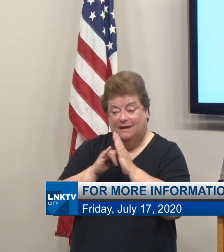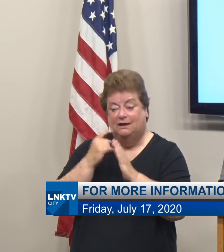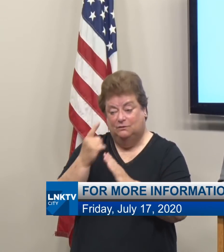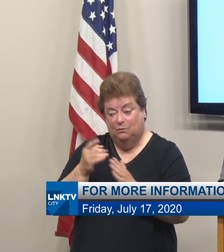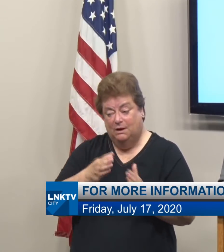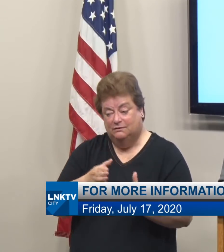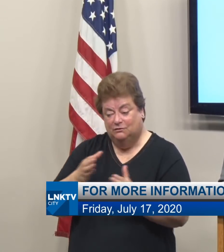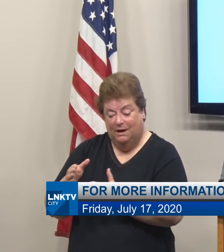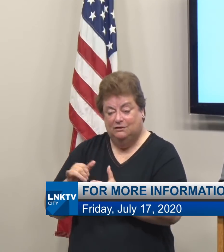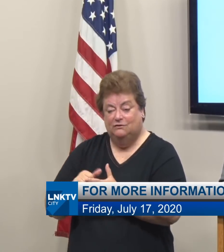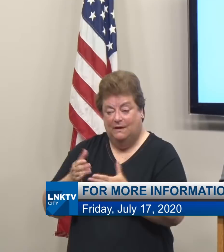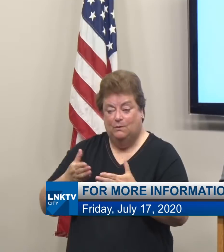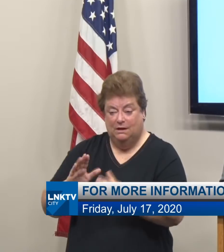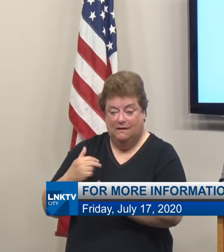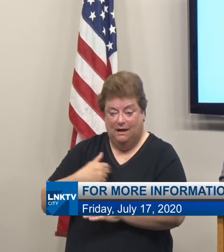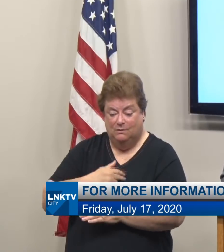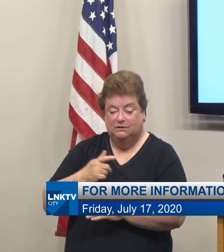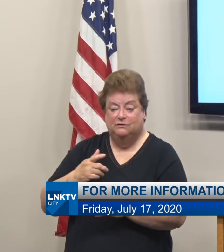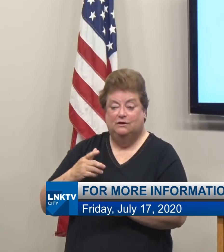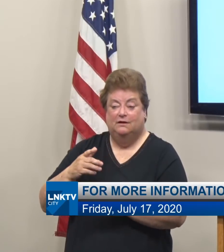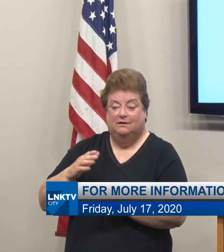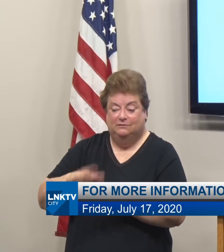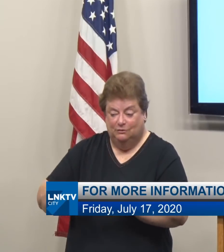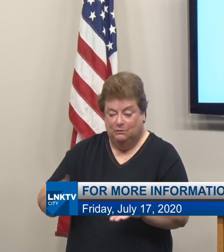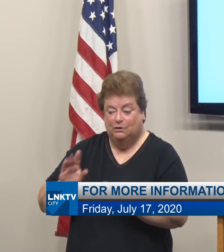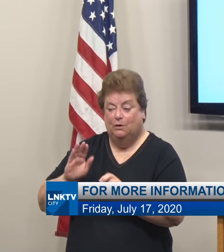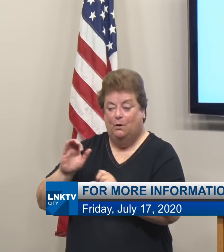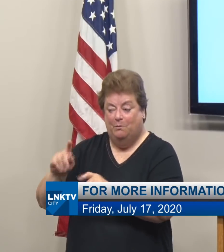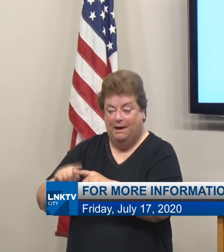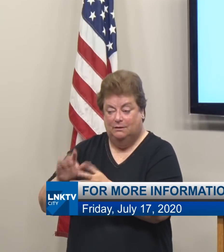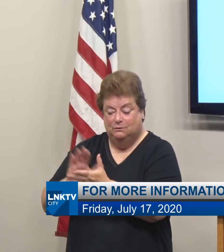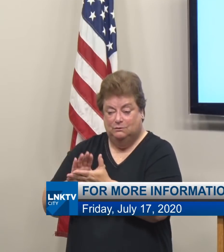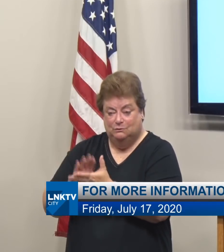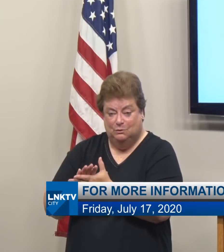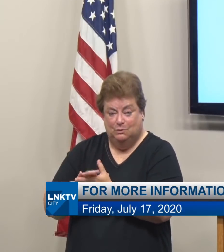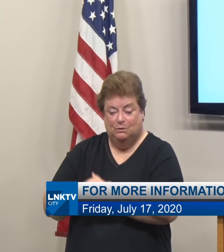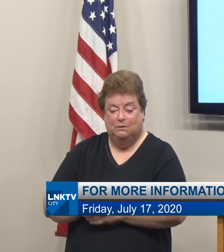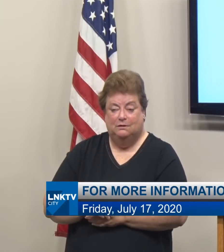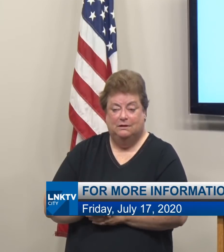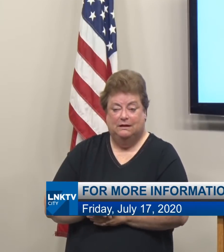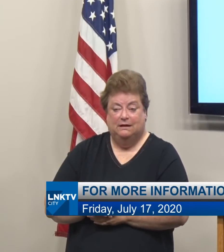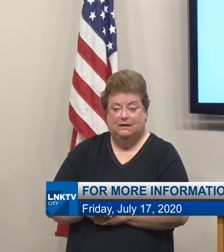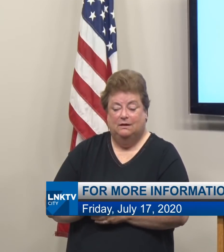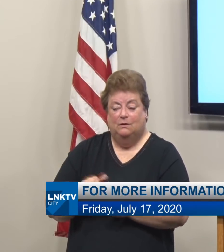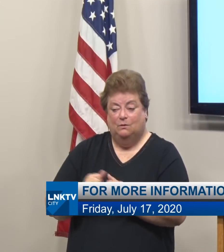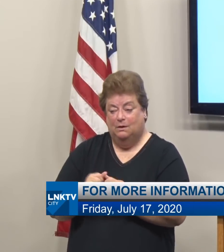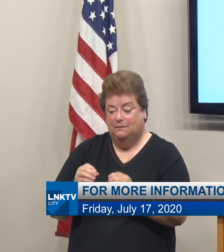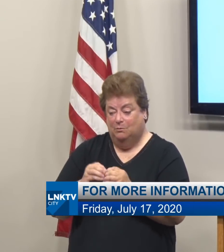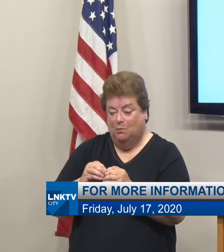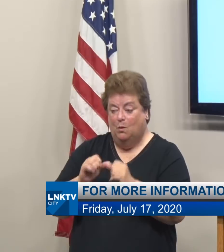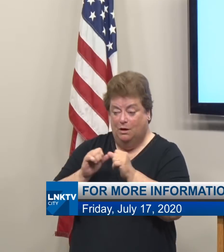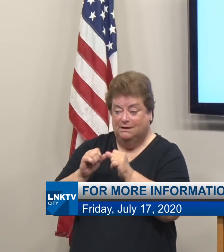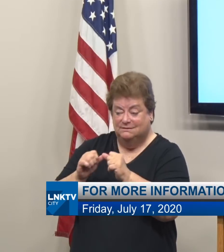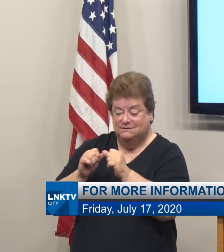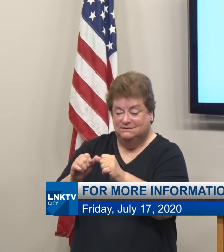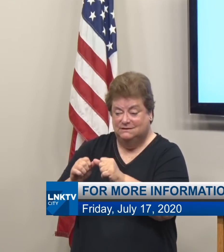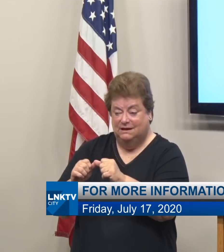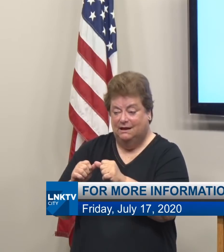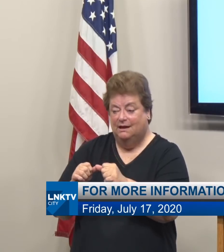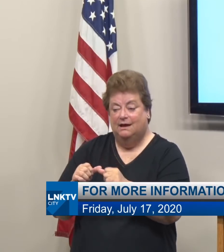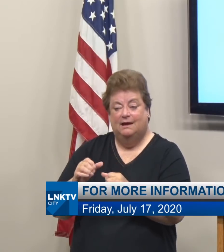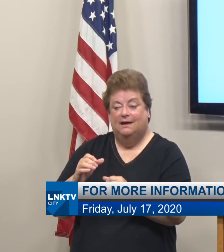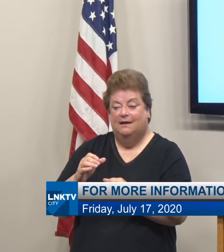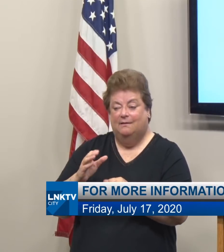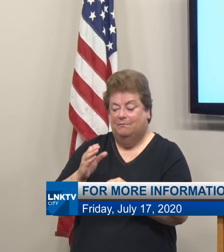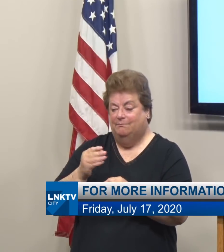that will allow us to have students in school on a more stable basis and with greater consistency than at times if we're not